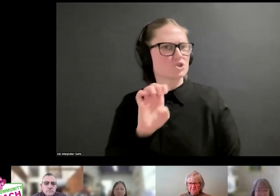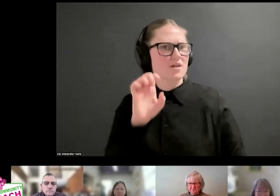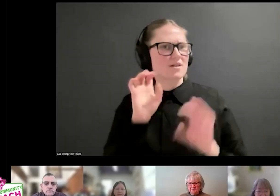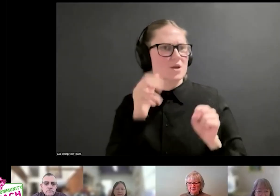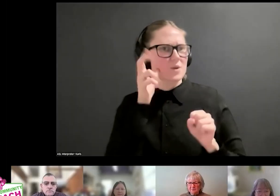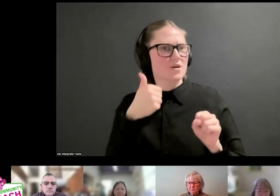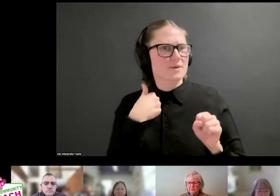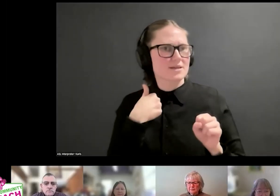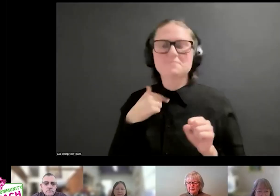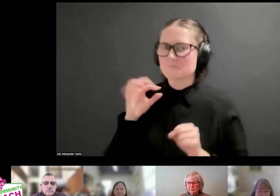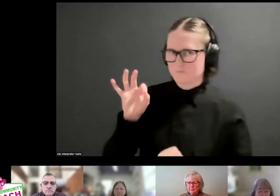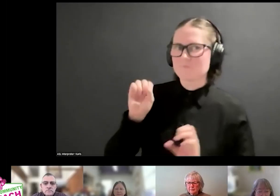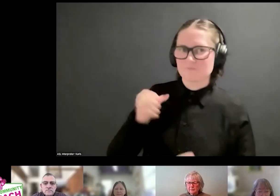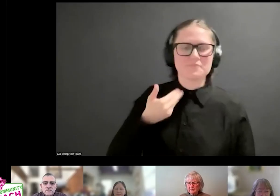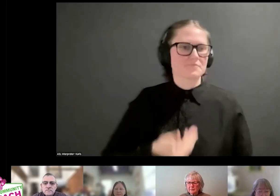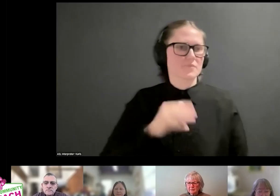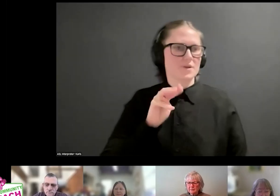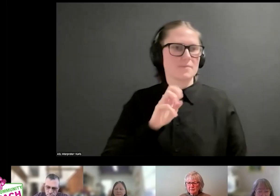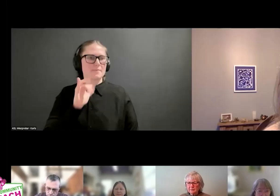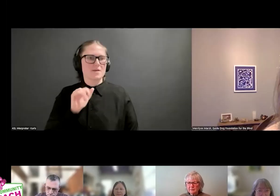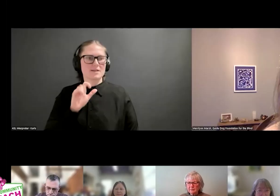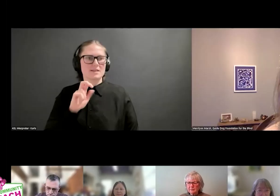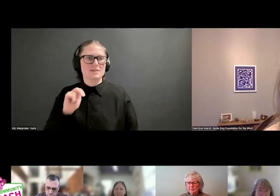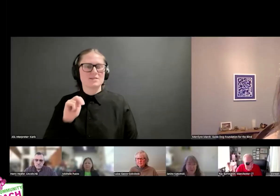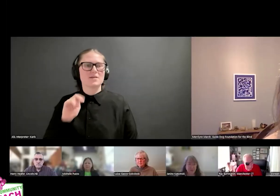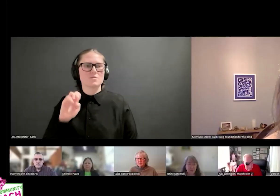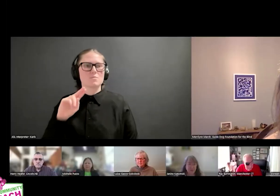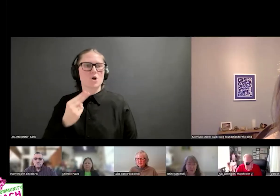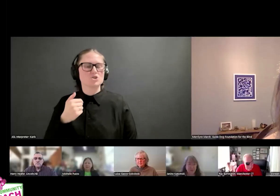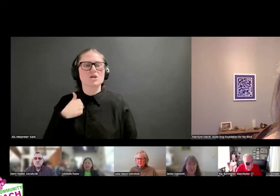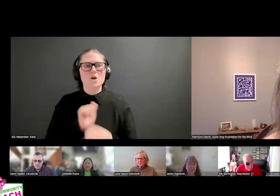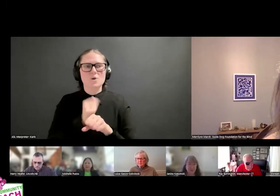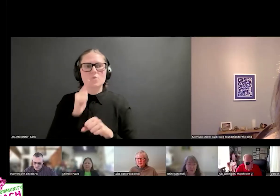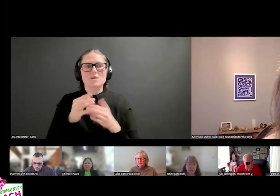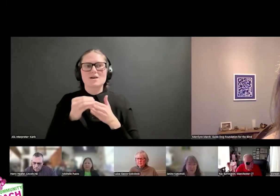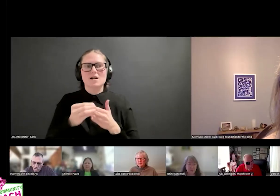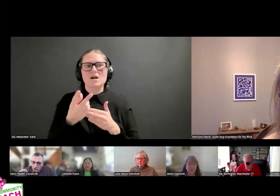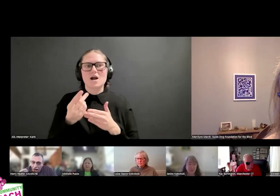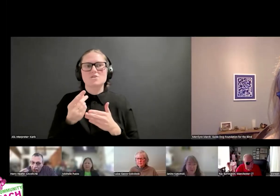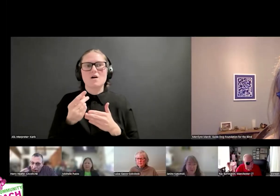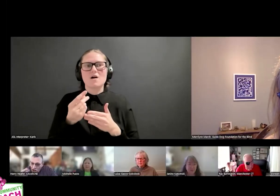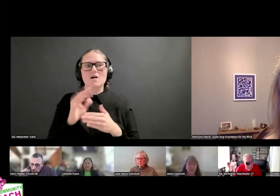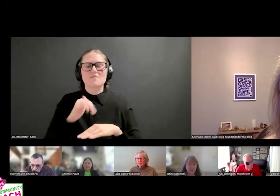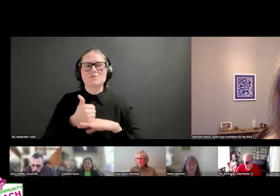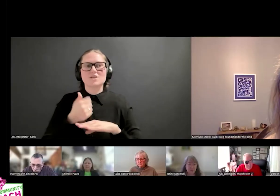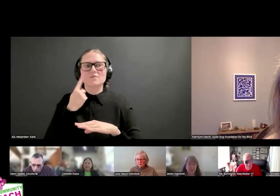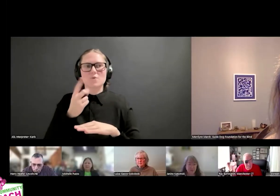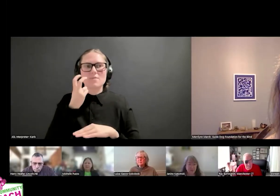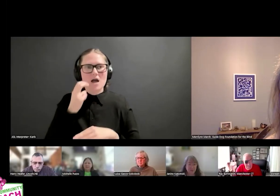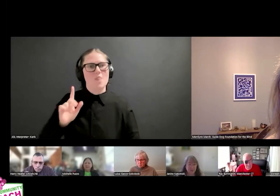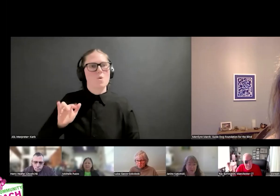Yes. This is Mary Lynn Marsh. I work for the Guide Dog Foundation for the Blind on Long Island. And thanks